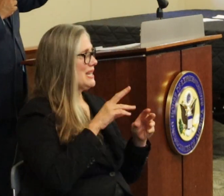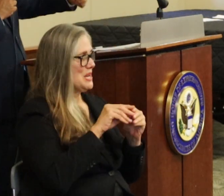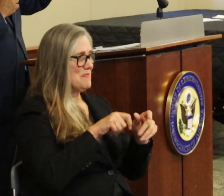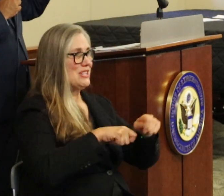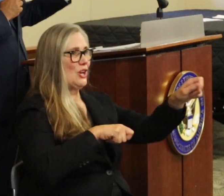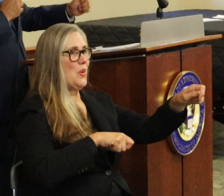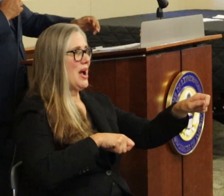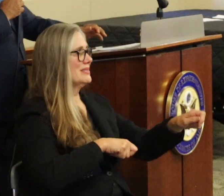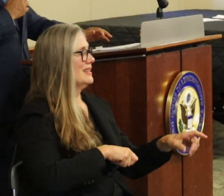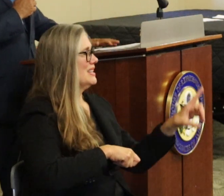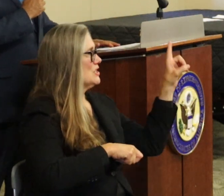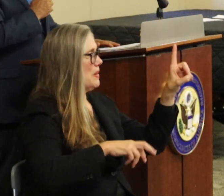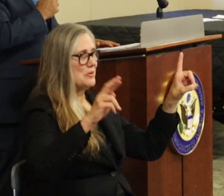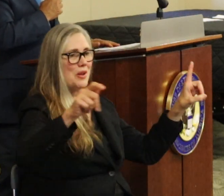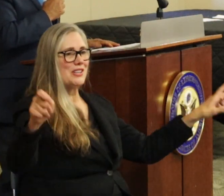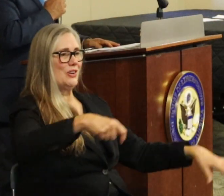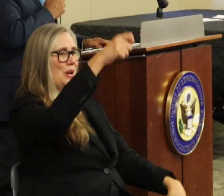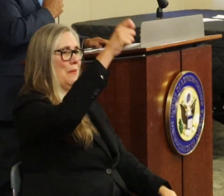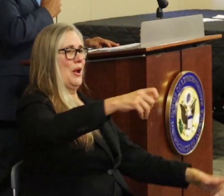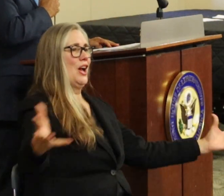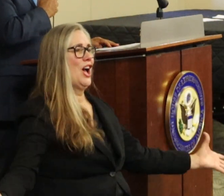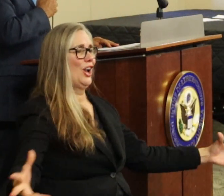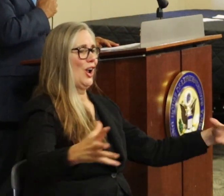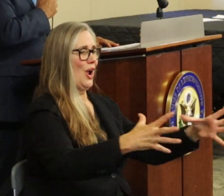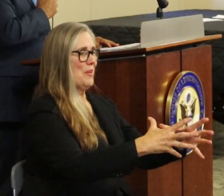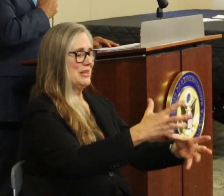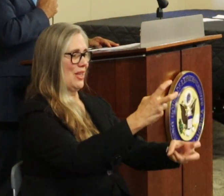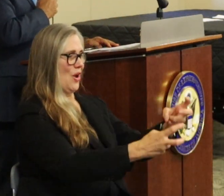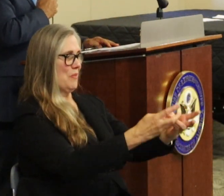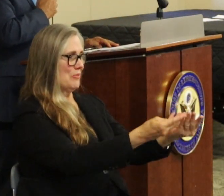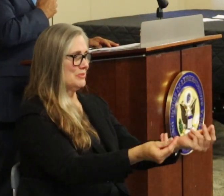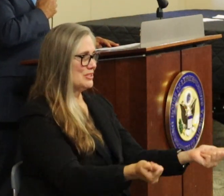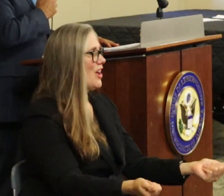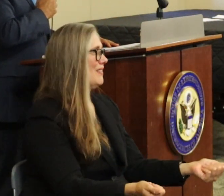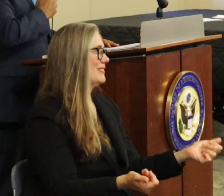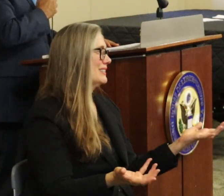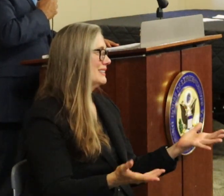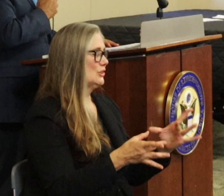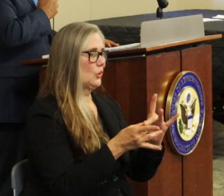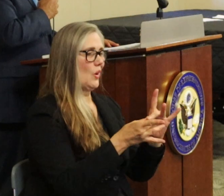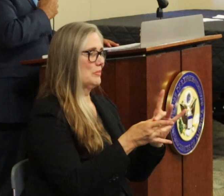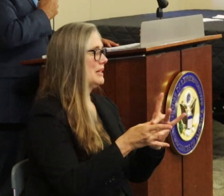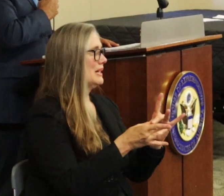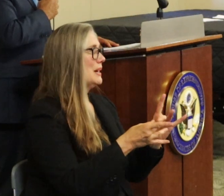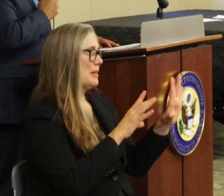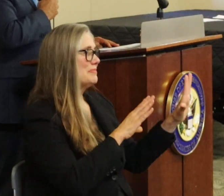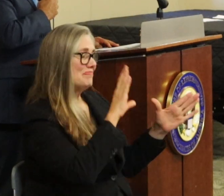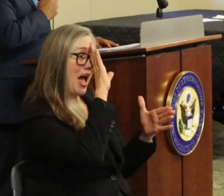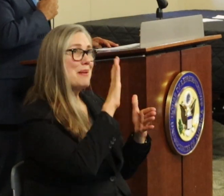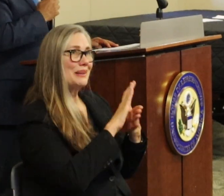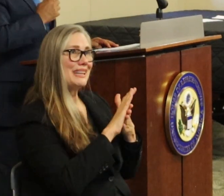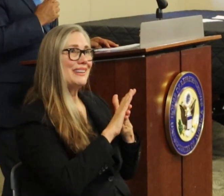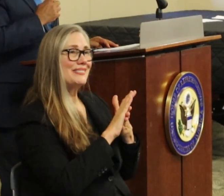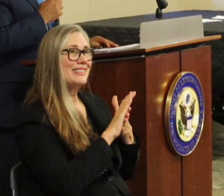Democrats, come together and solve all our problems. But you know what? I do believe in Santa Claus sometimes.